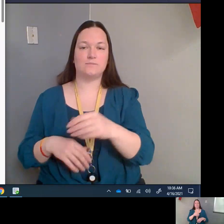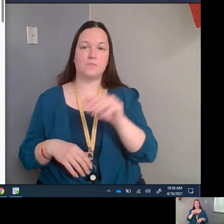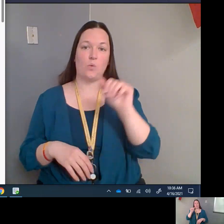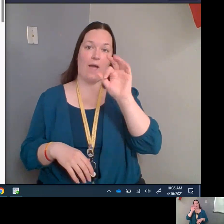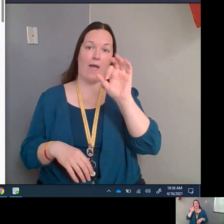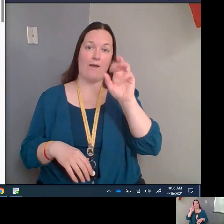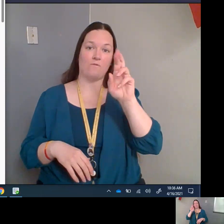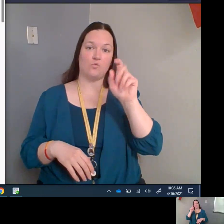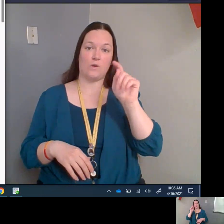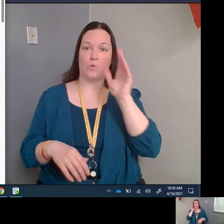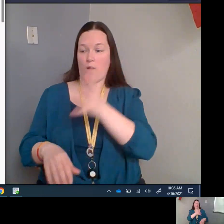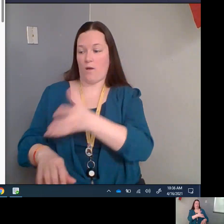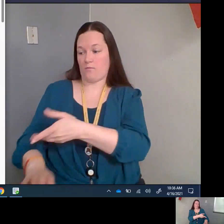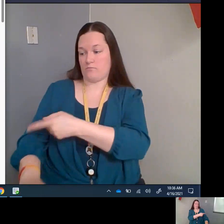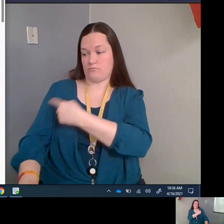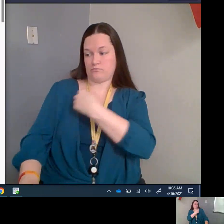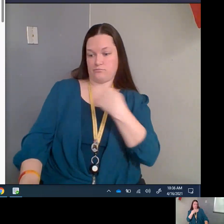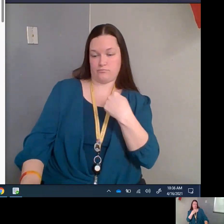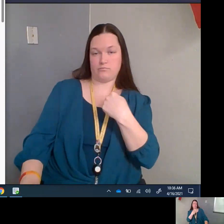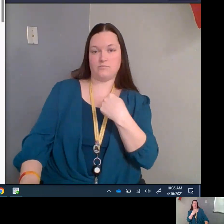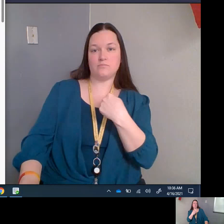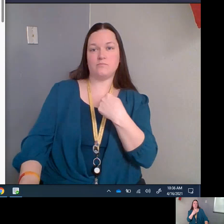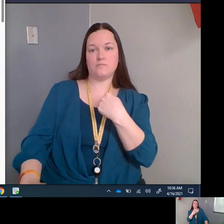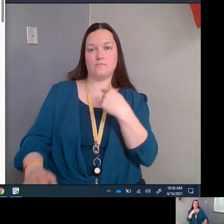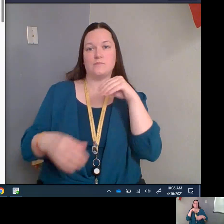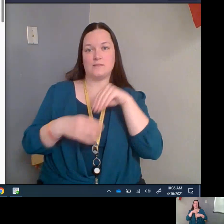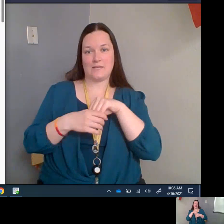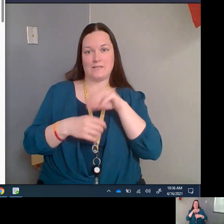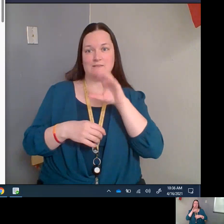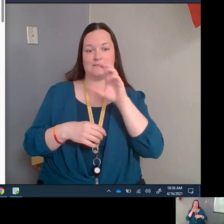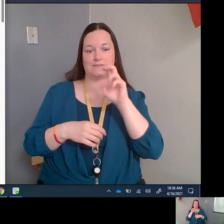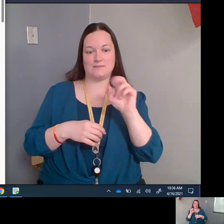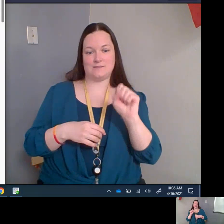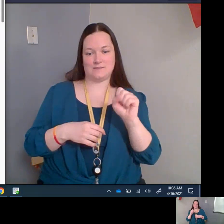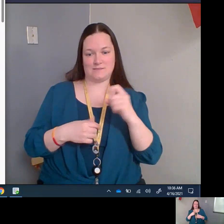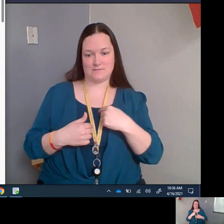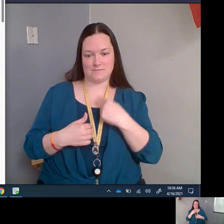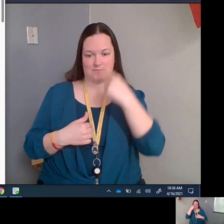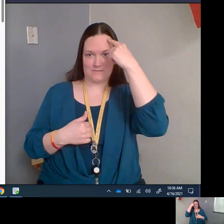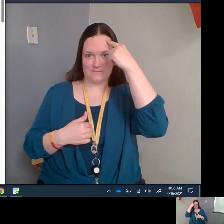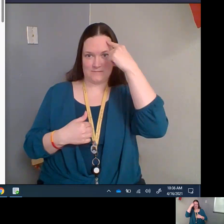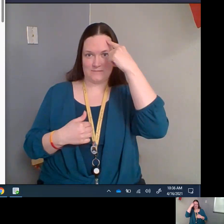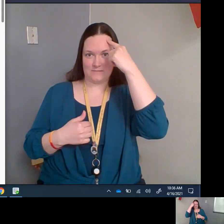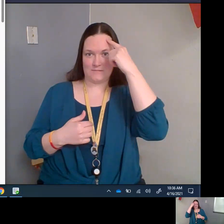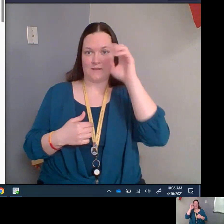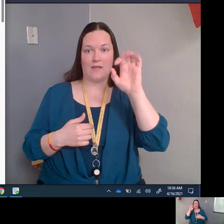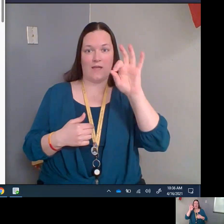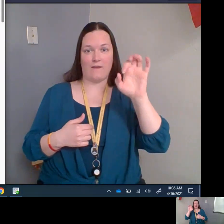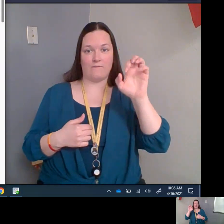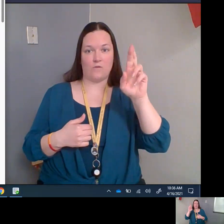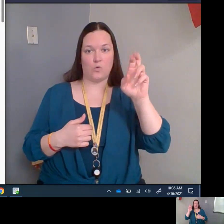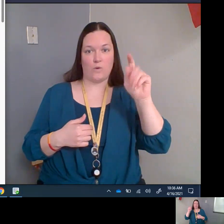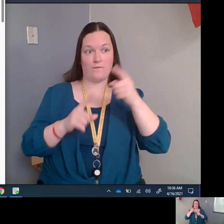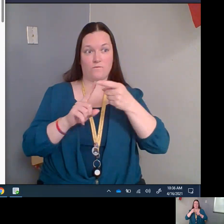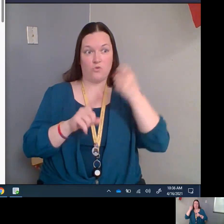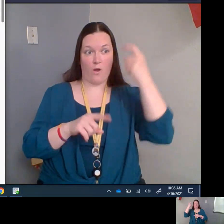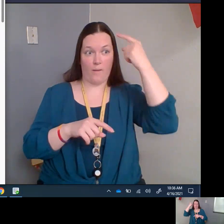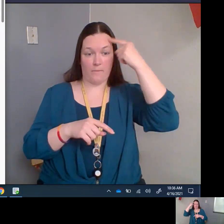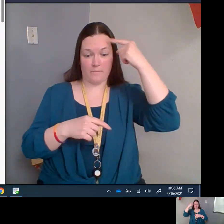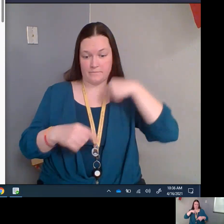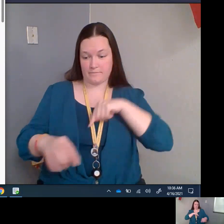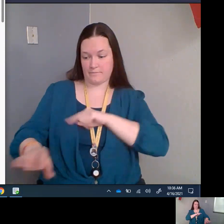afferent neurons take information from the nerves to the central nervous system, and the efferent neurons take information from the